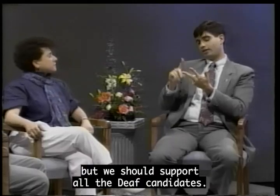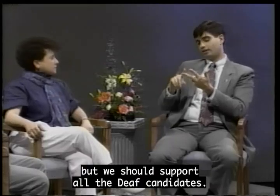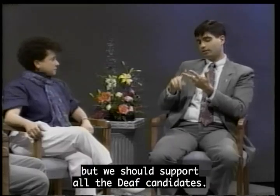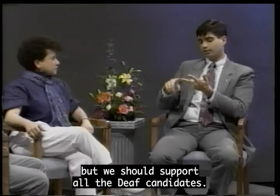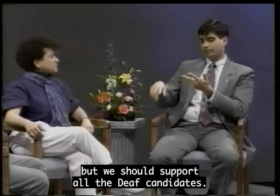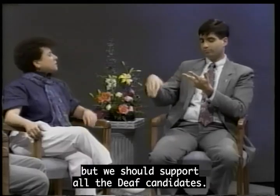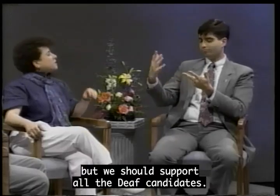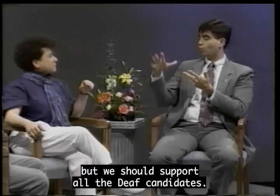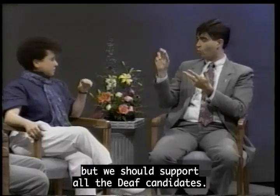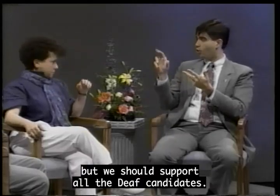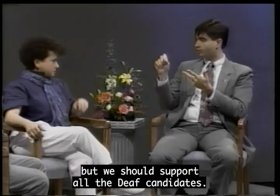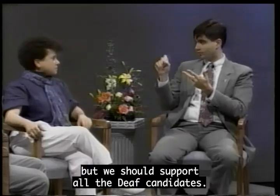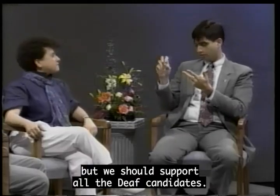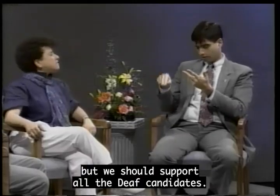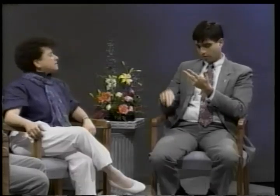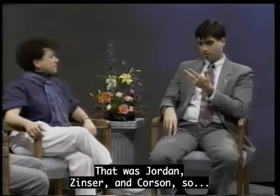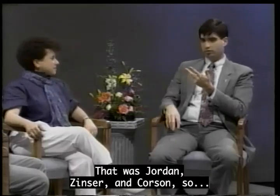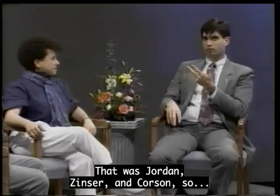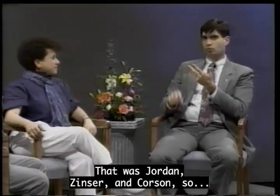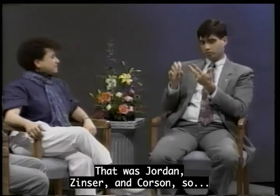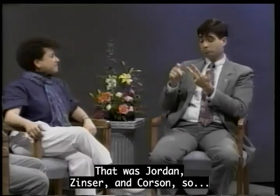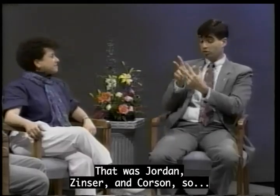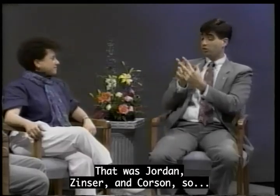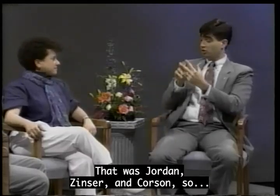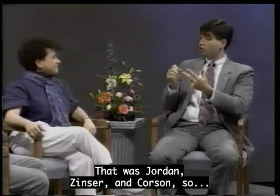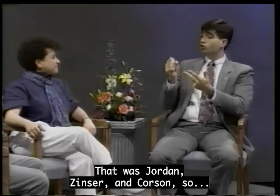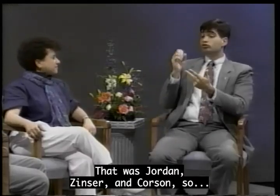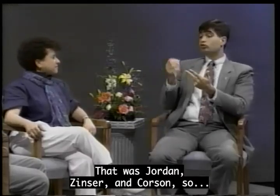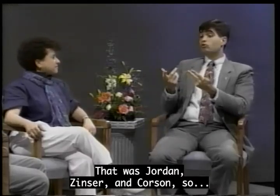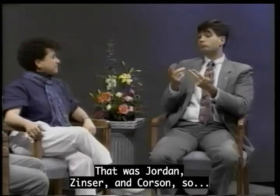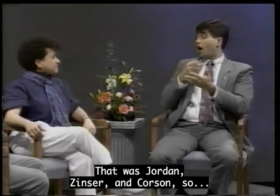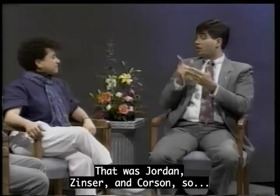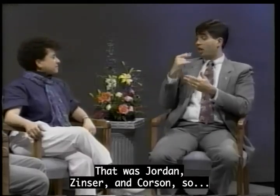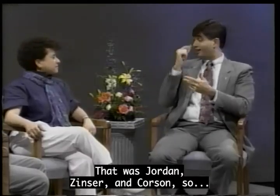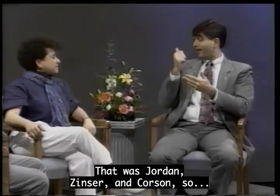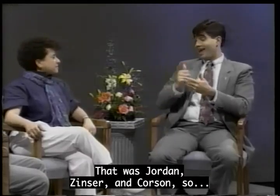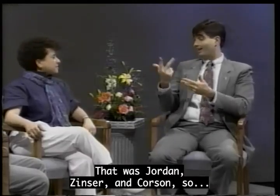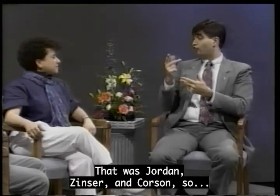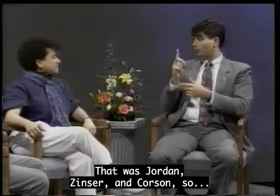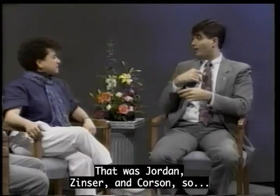was Jordan, Zinzer, and Corson. So